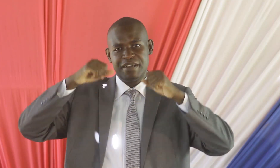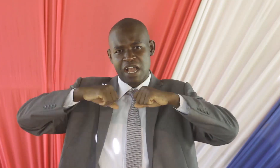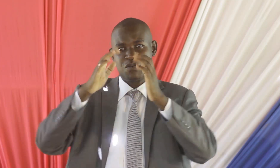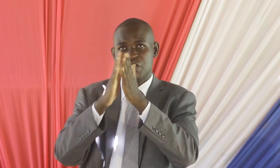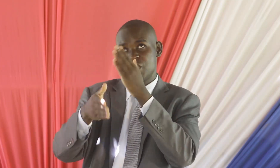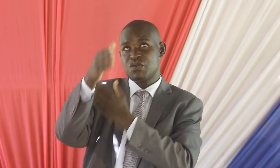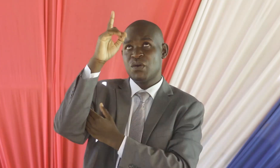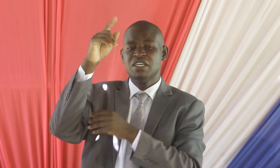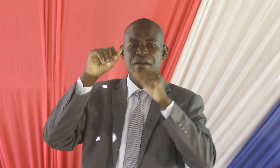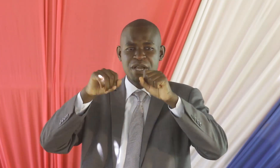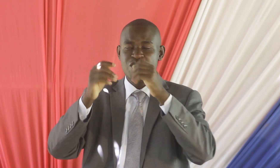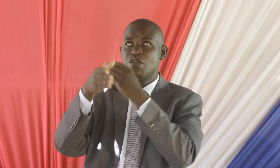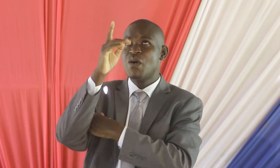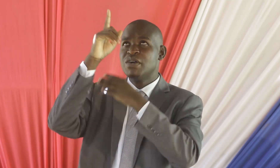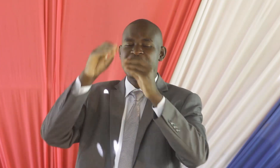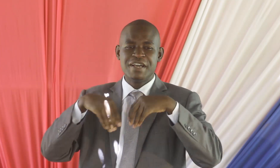But